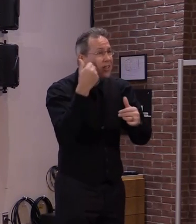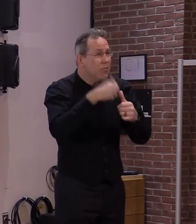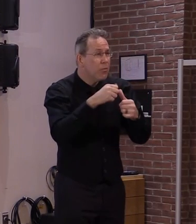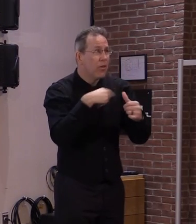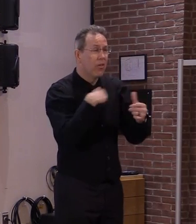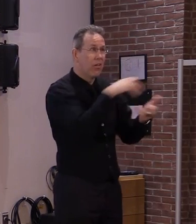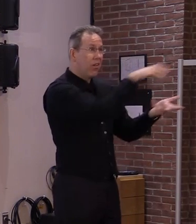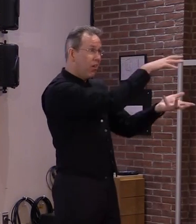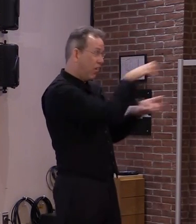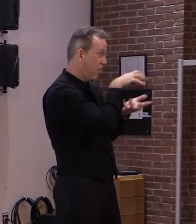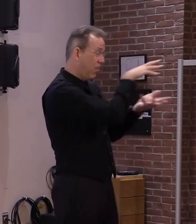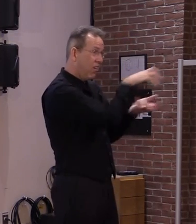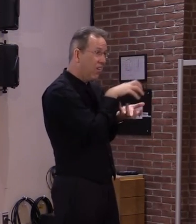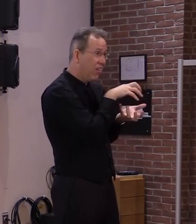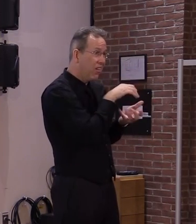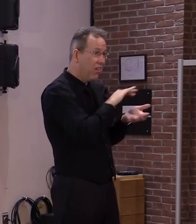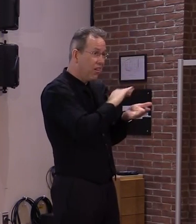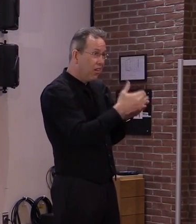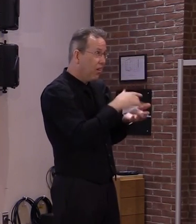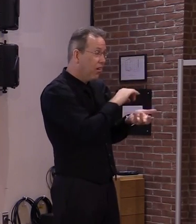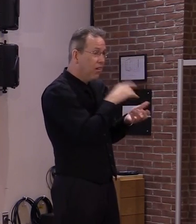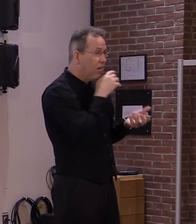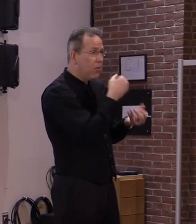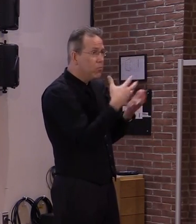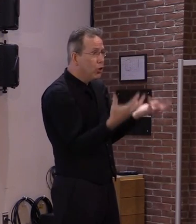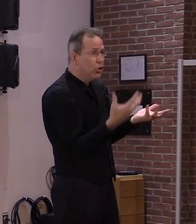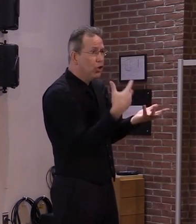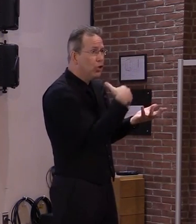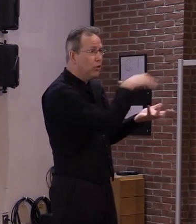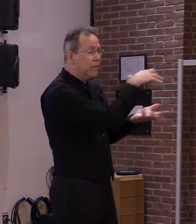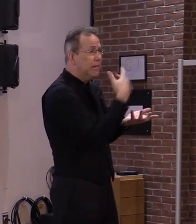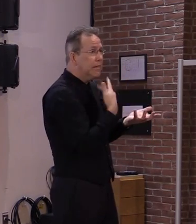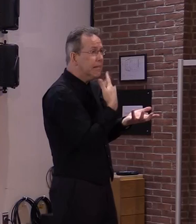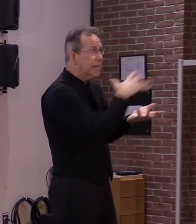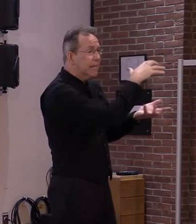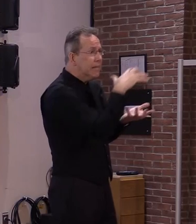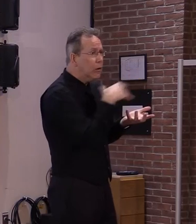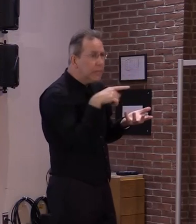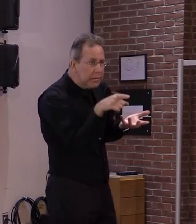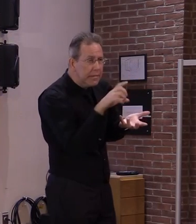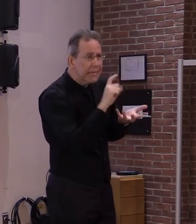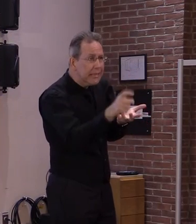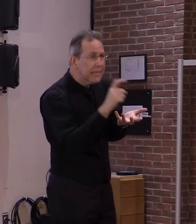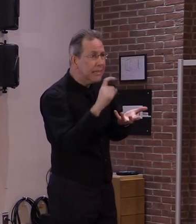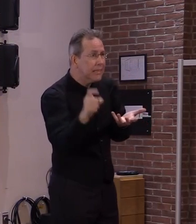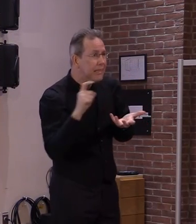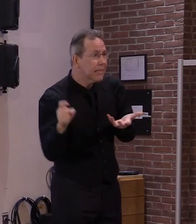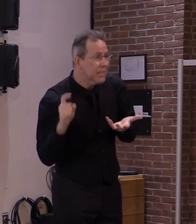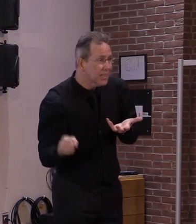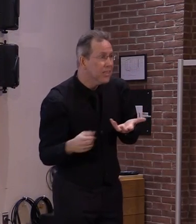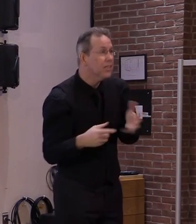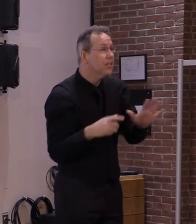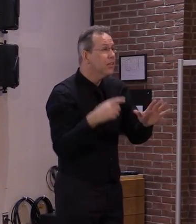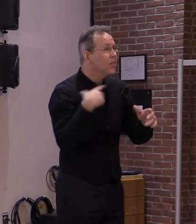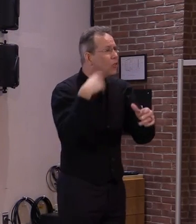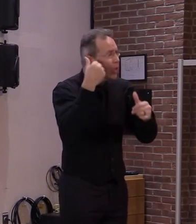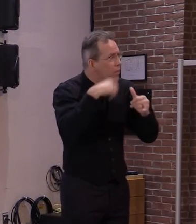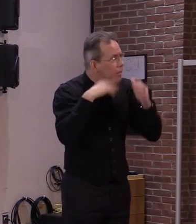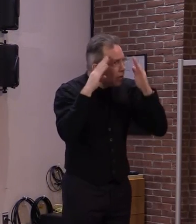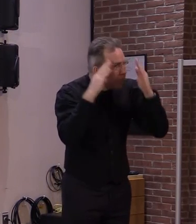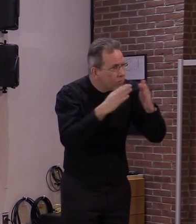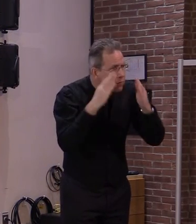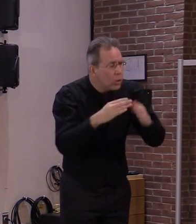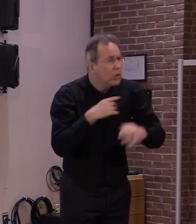demand. Vermont has prioritized its distribution to prevent severe illness, hospitalization, or death.